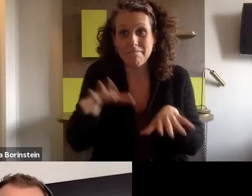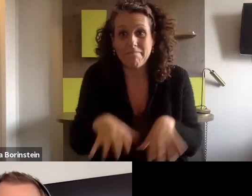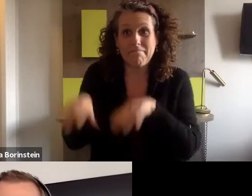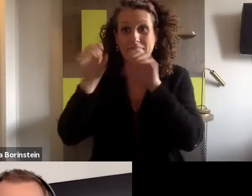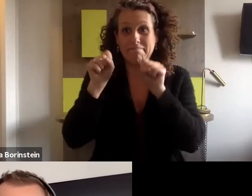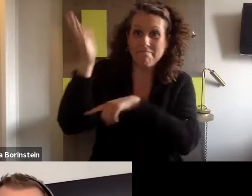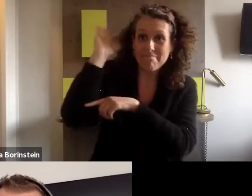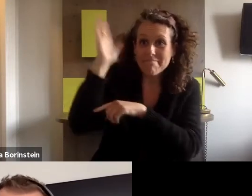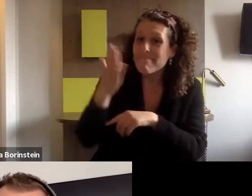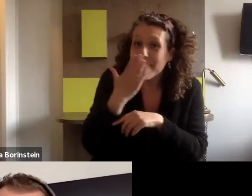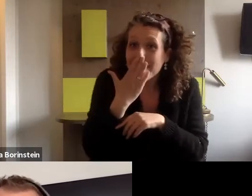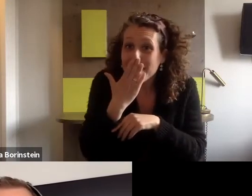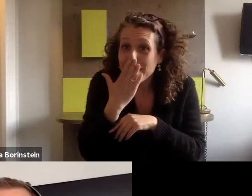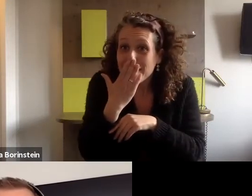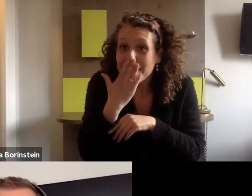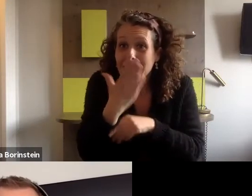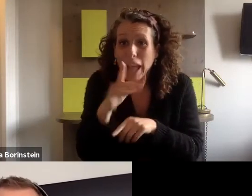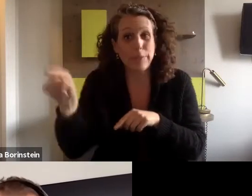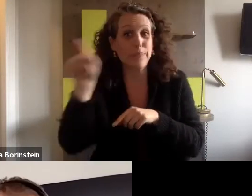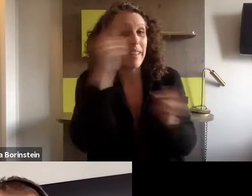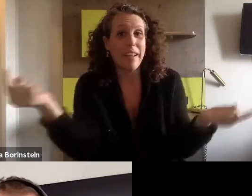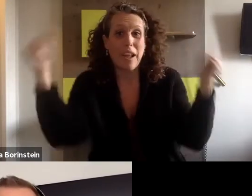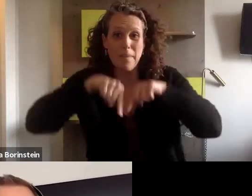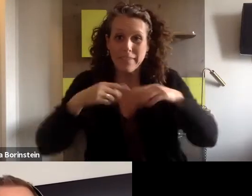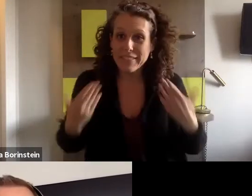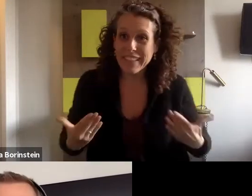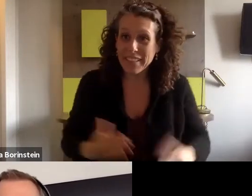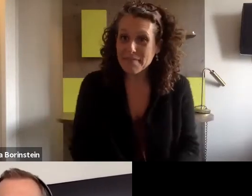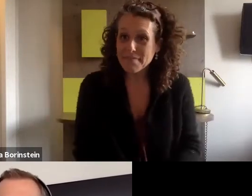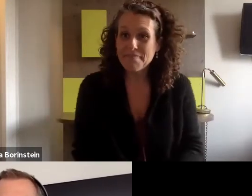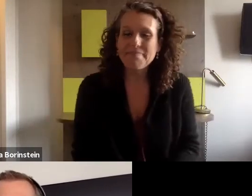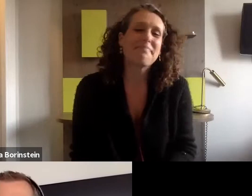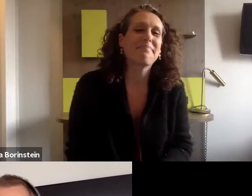Thank you for joining us again today. And